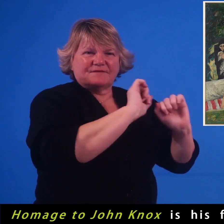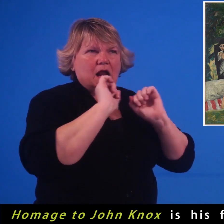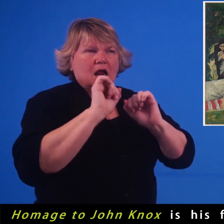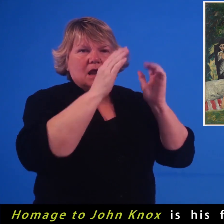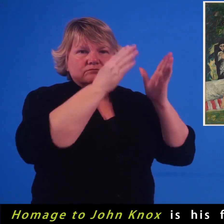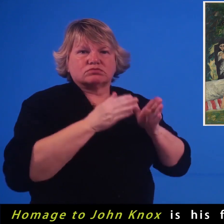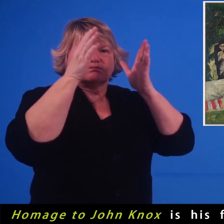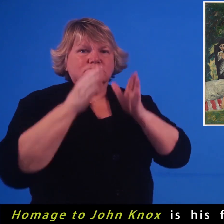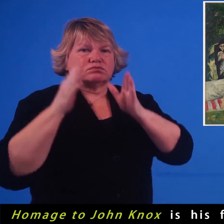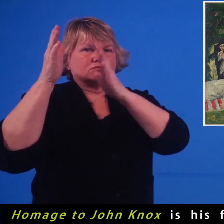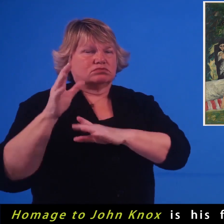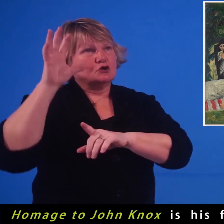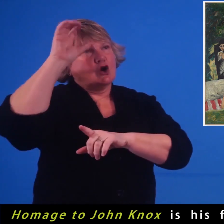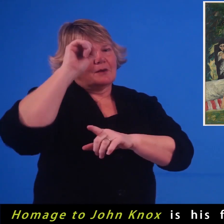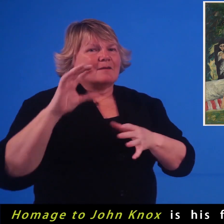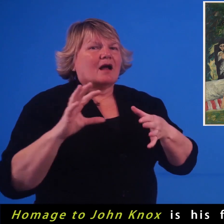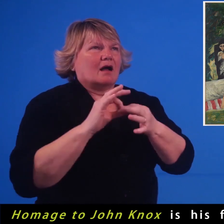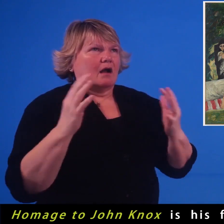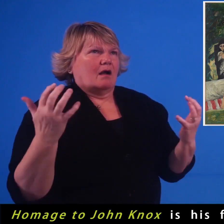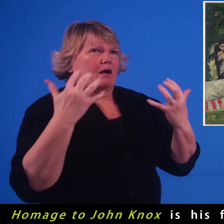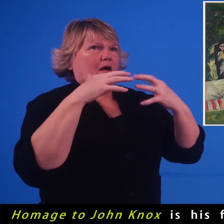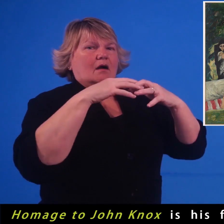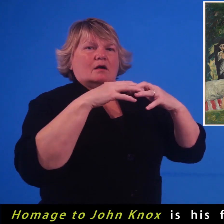panels combining